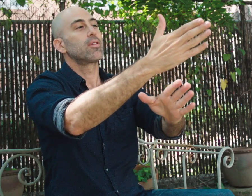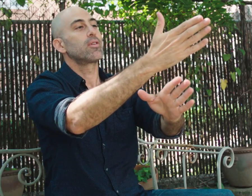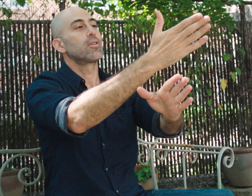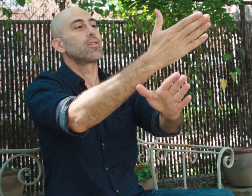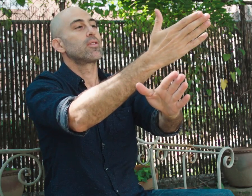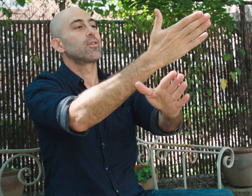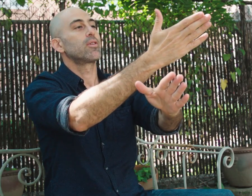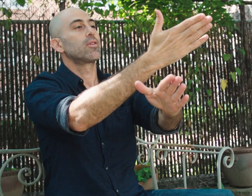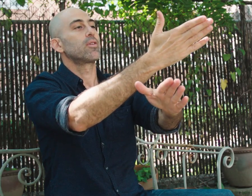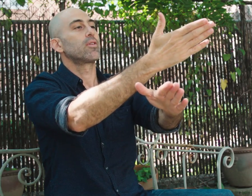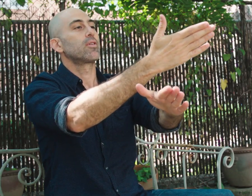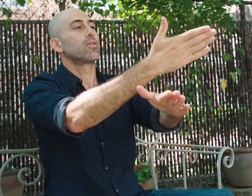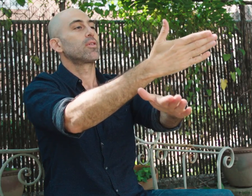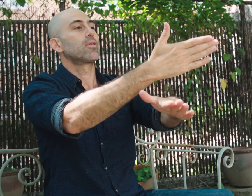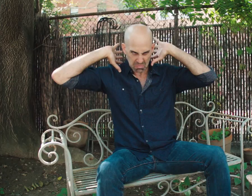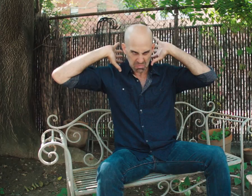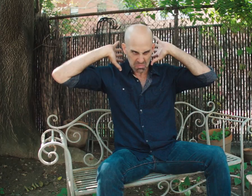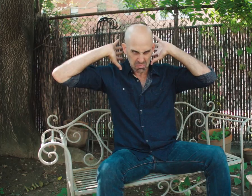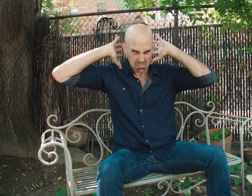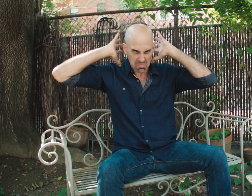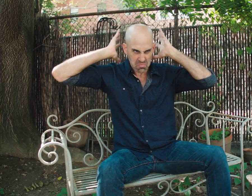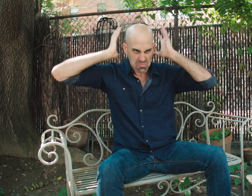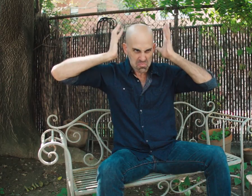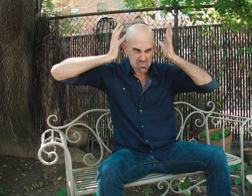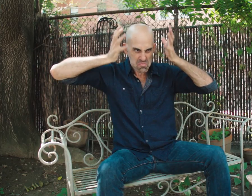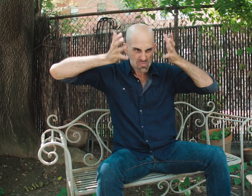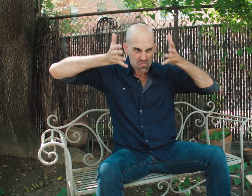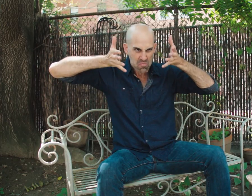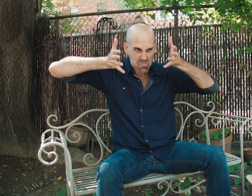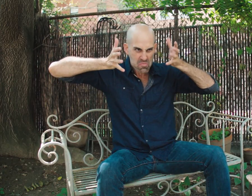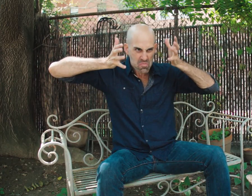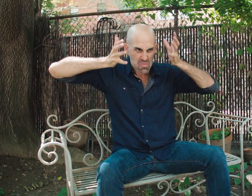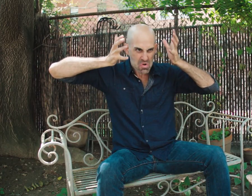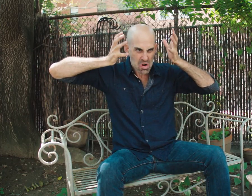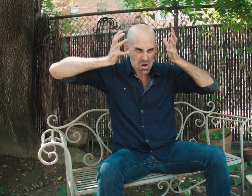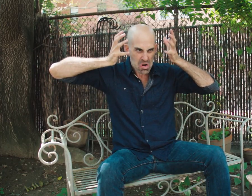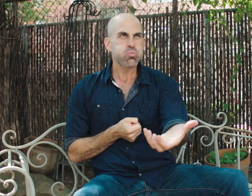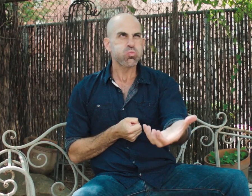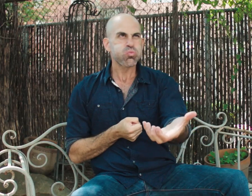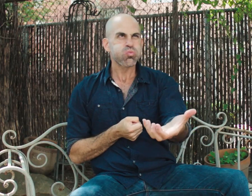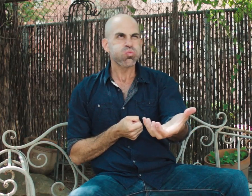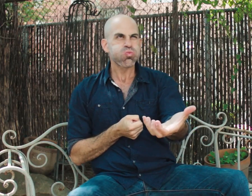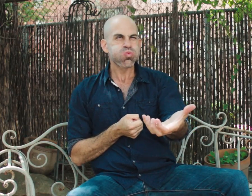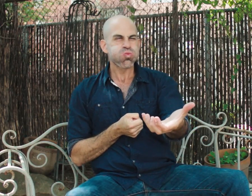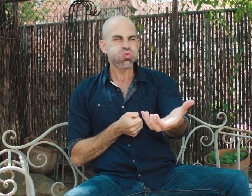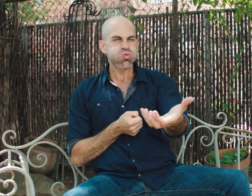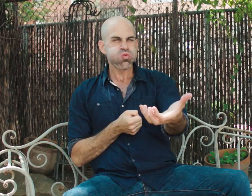poetry and visual poetry are opposite to each other here. You can hear the